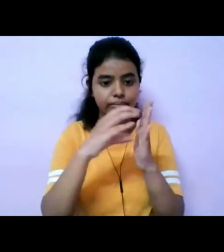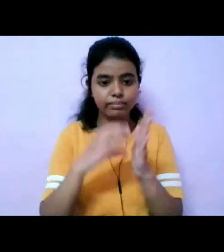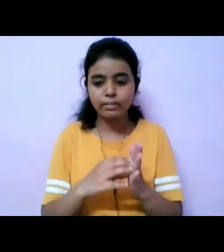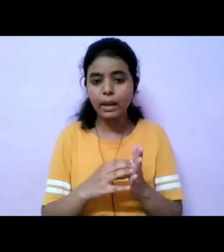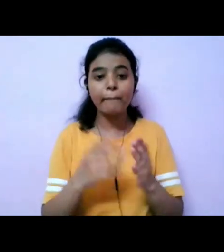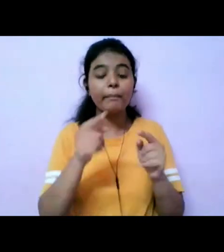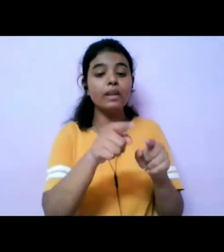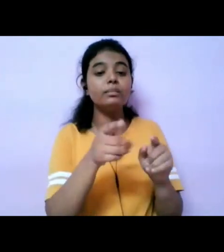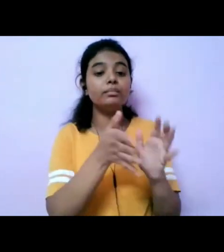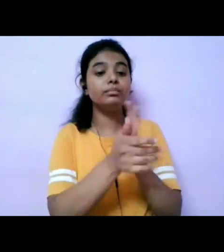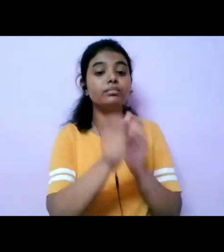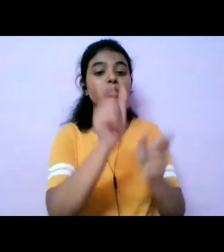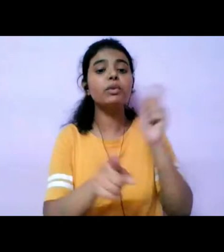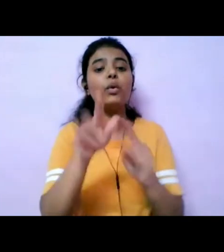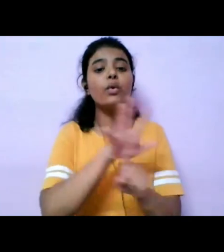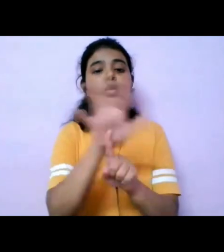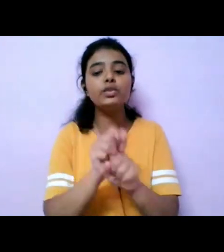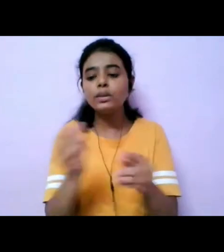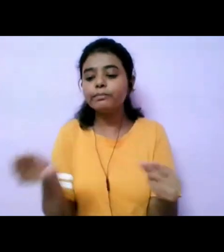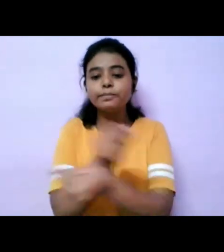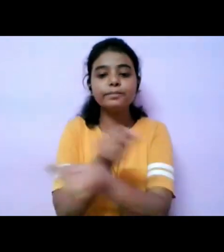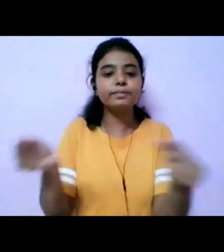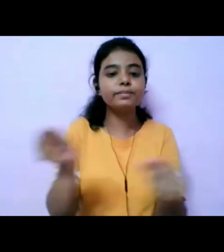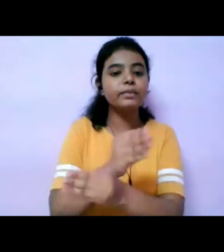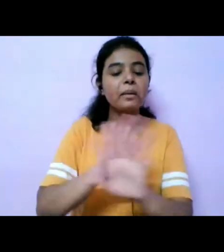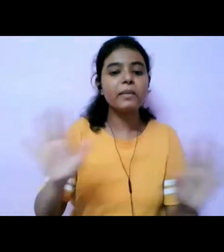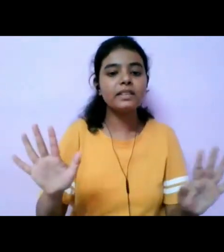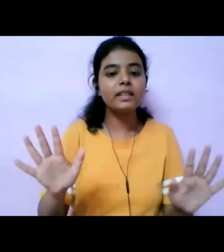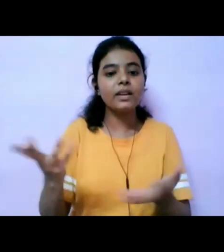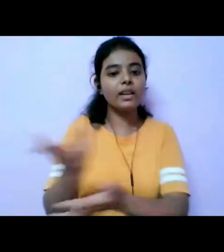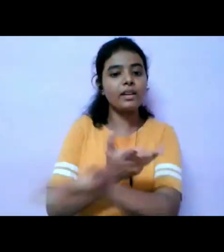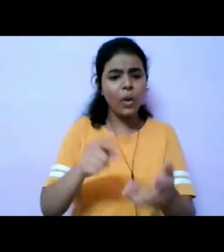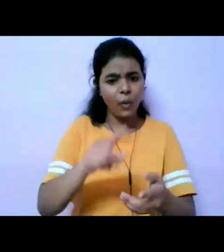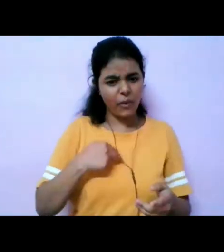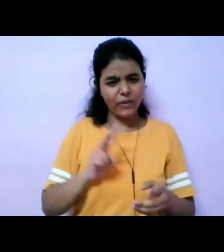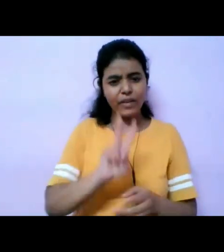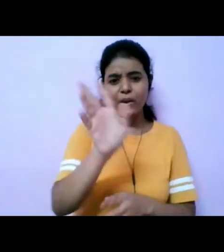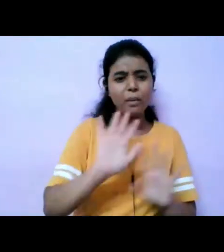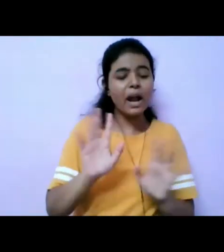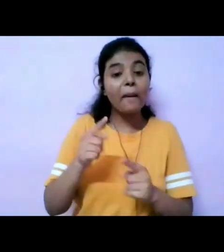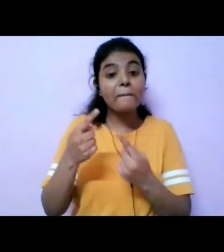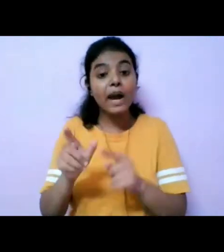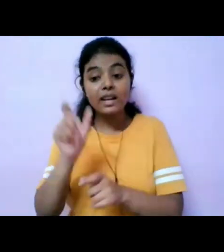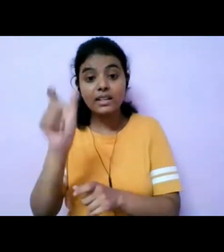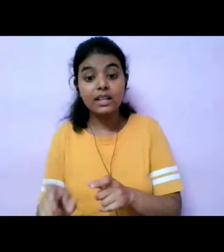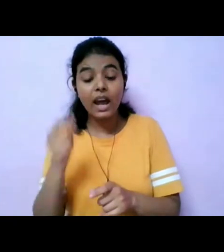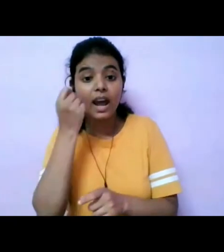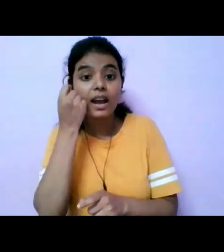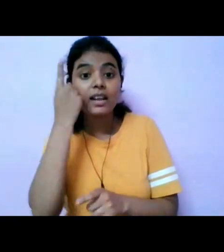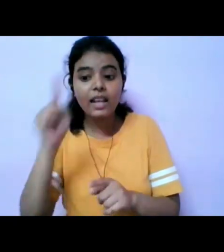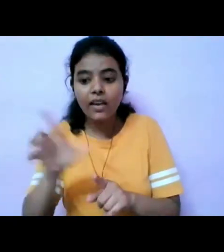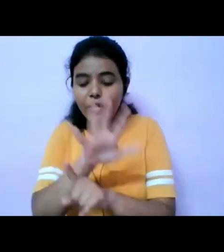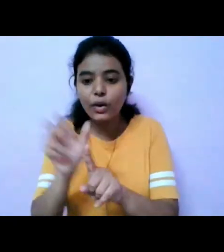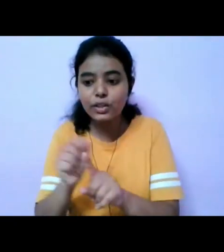engage in cross-cultural exchange not to proselytize about their own values, but rather to understand